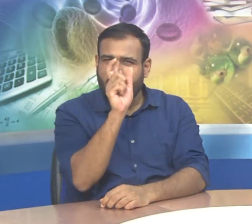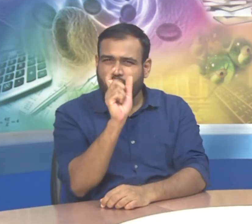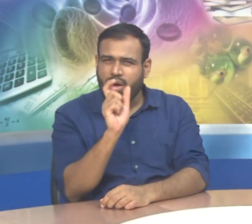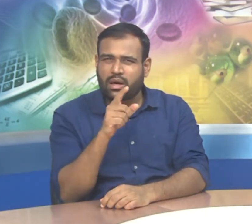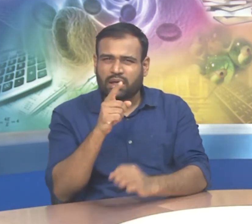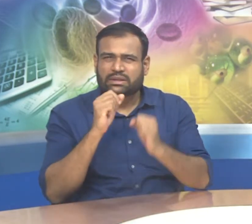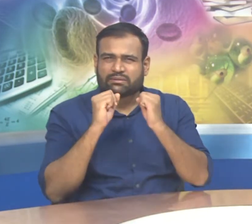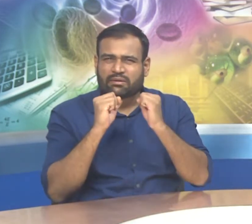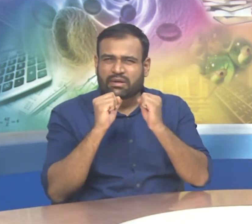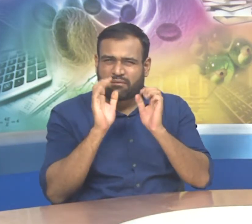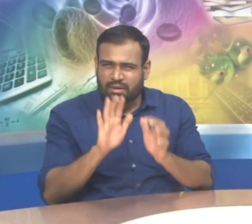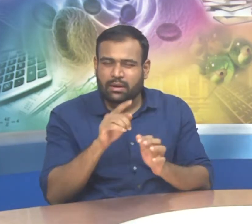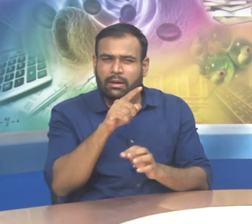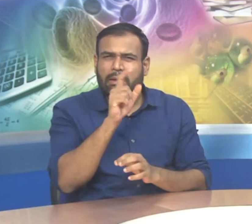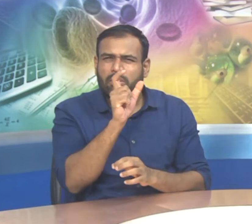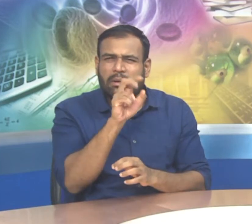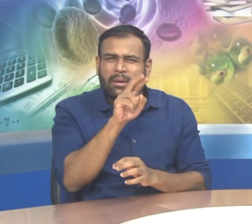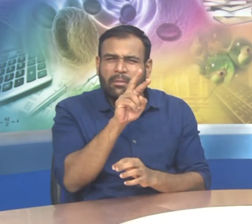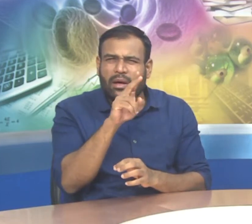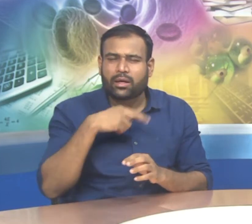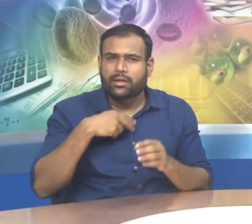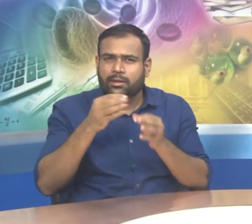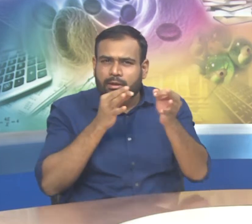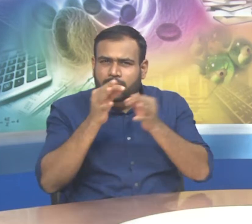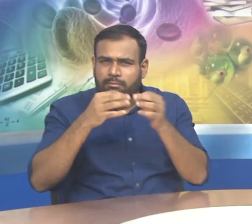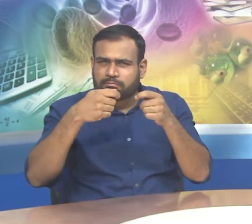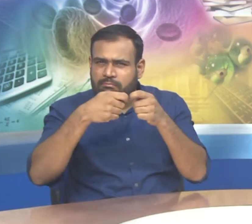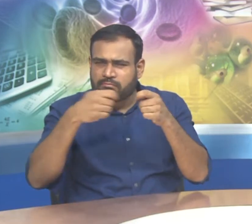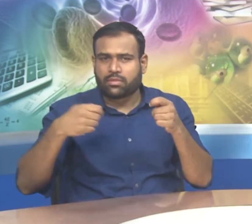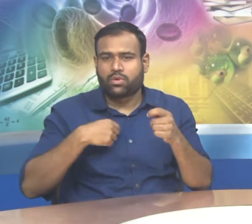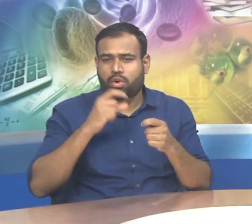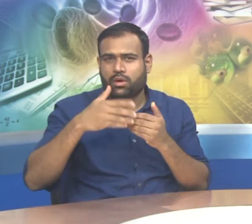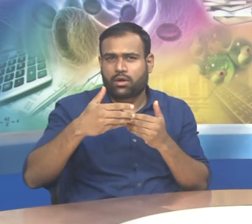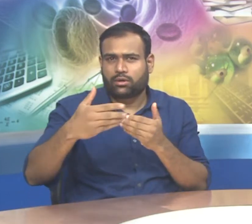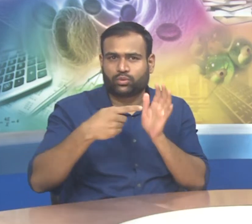Let's begin our lesson with the difficult words from this lesson.